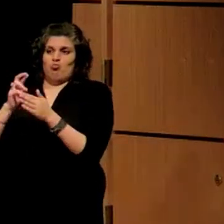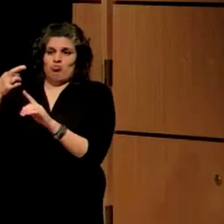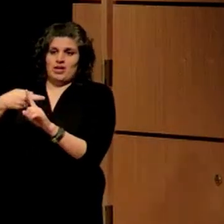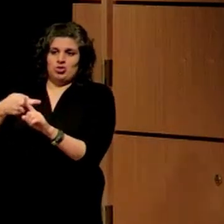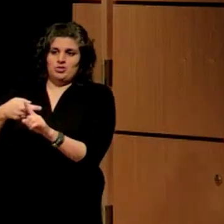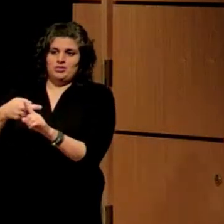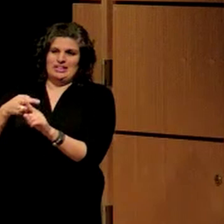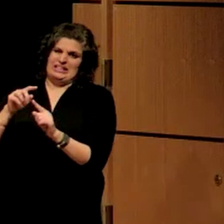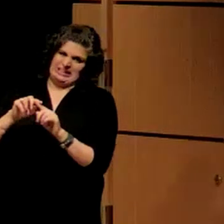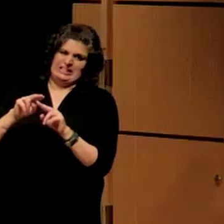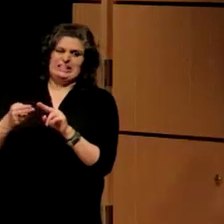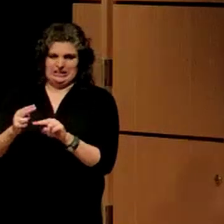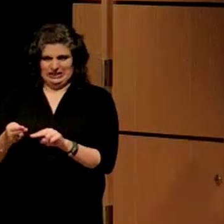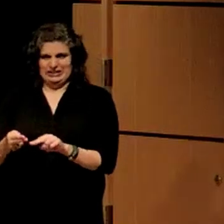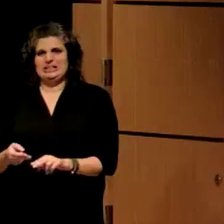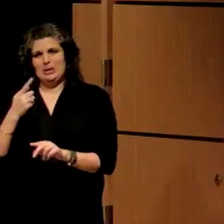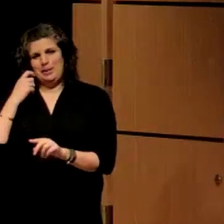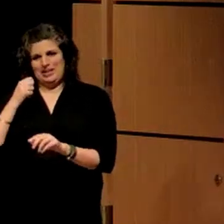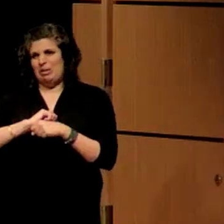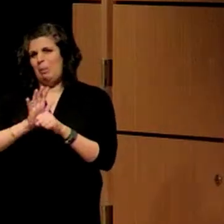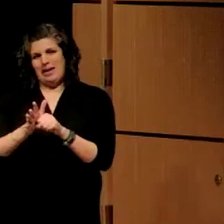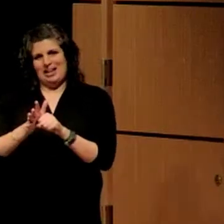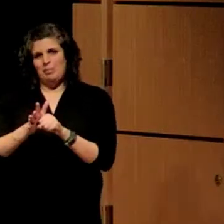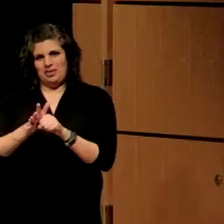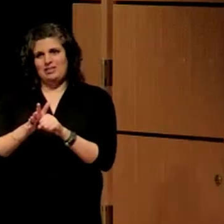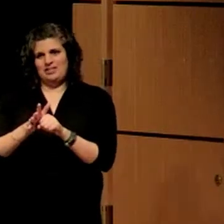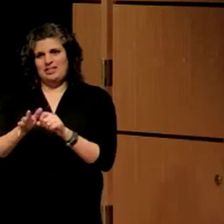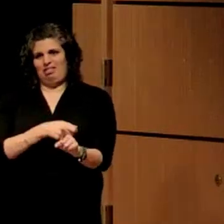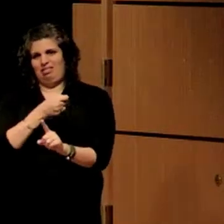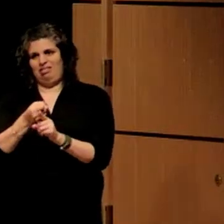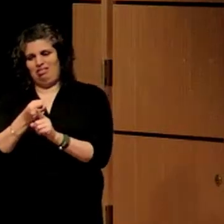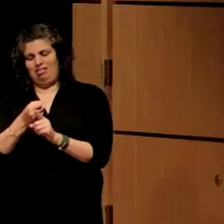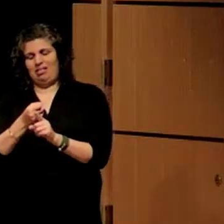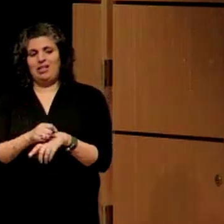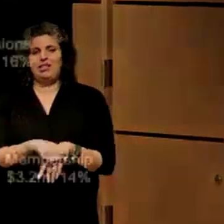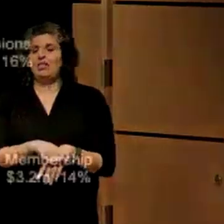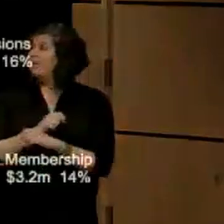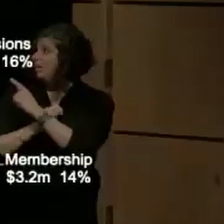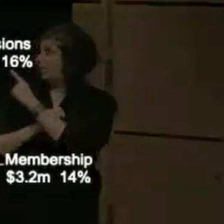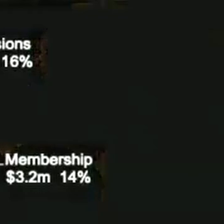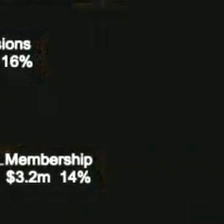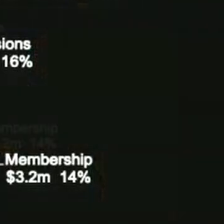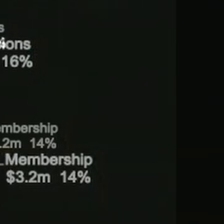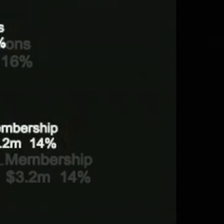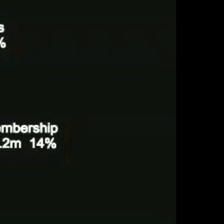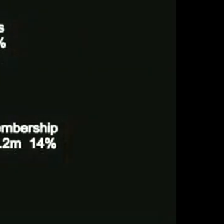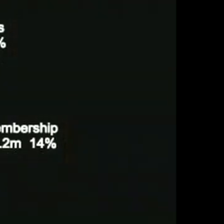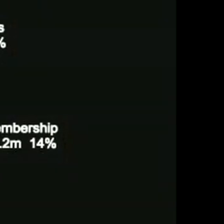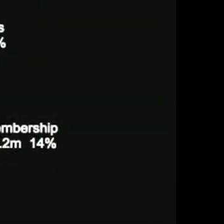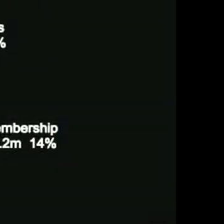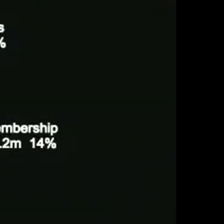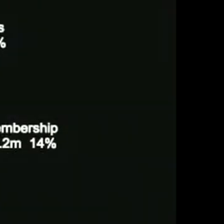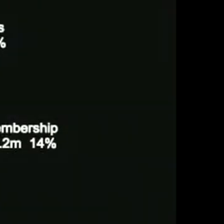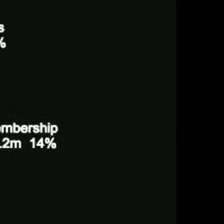continued to suffer from the lingering effects of the pandemic. This slide breaks out our operating revenues by source,